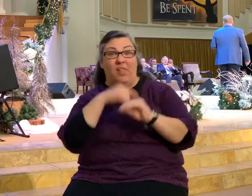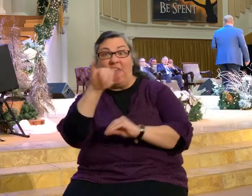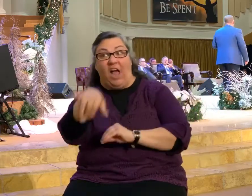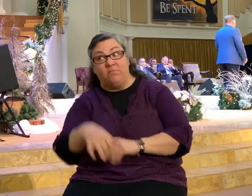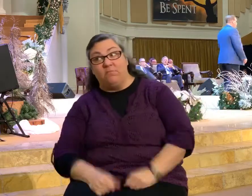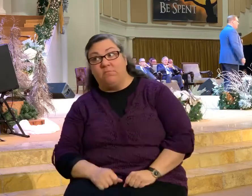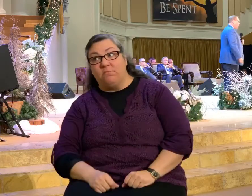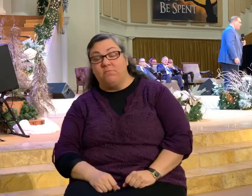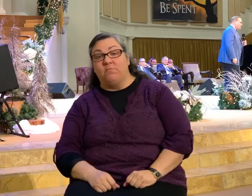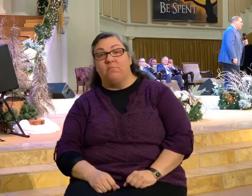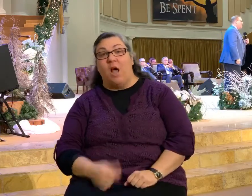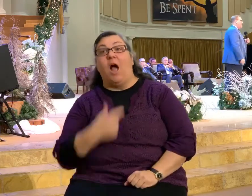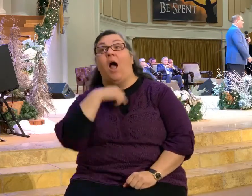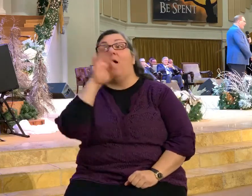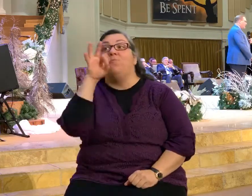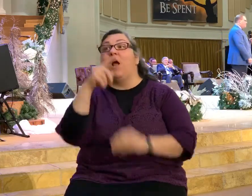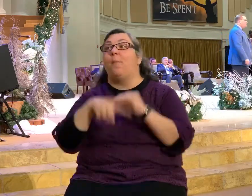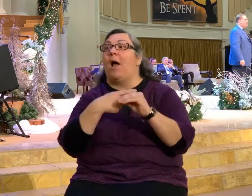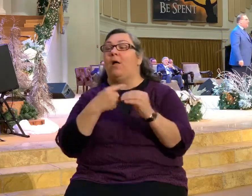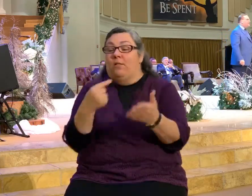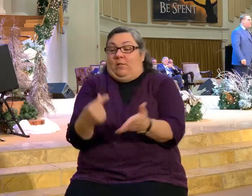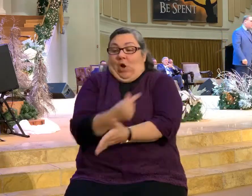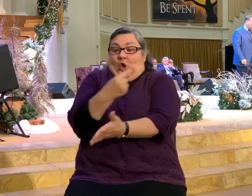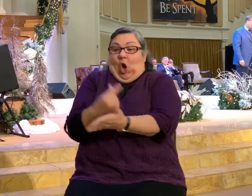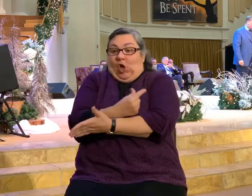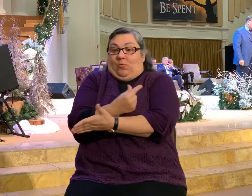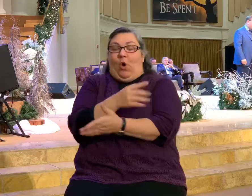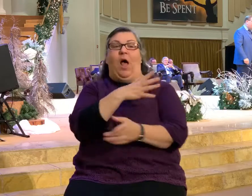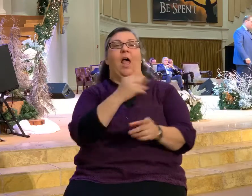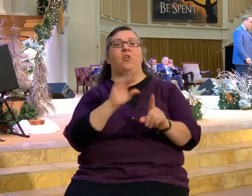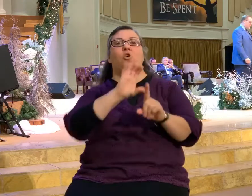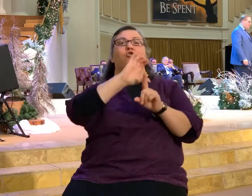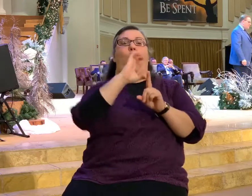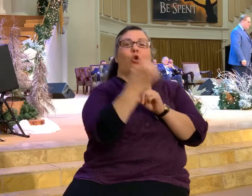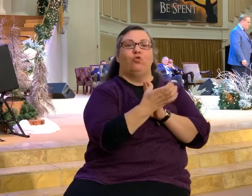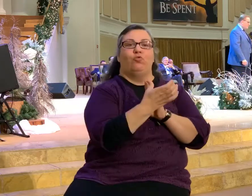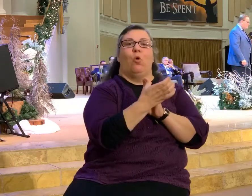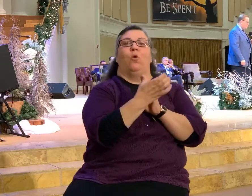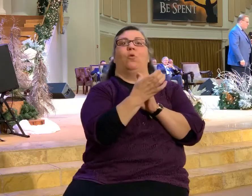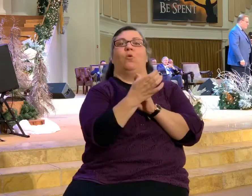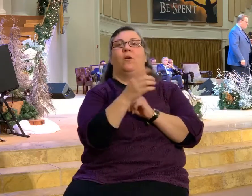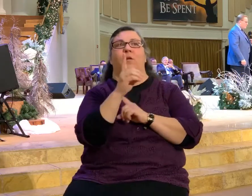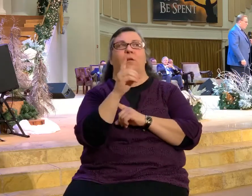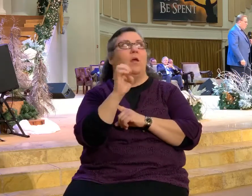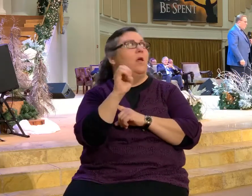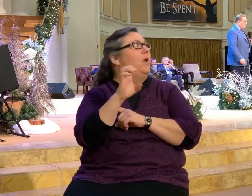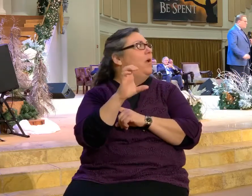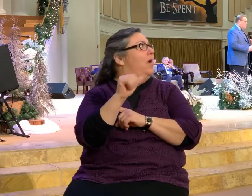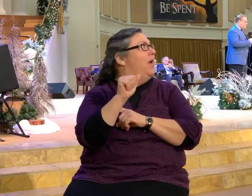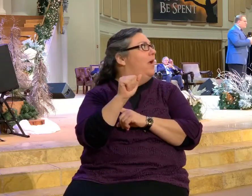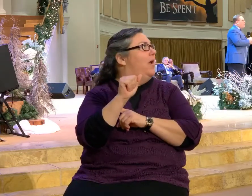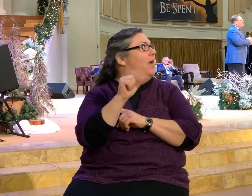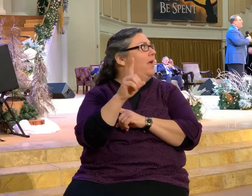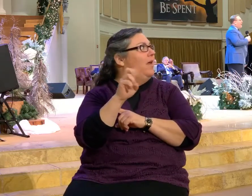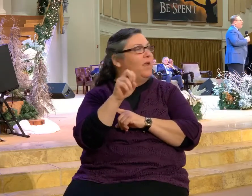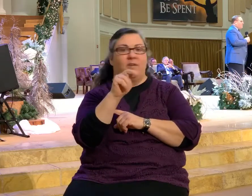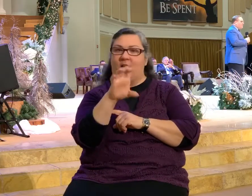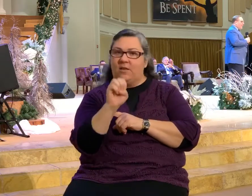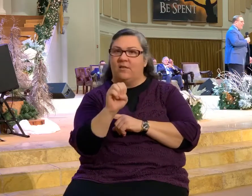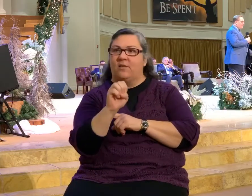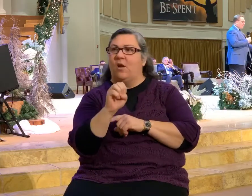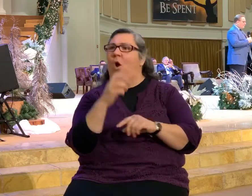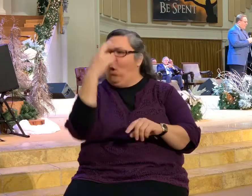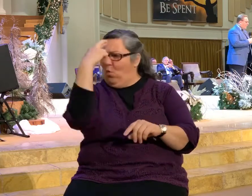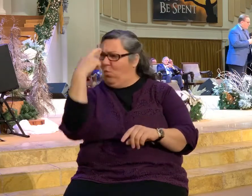while. I'm preaching about the gospel and cultural decadence. Rome was once the most